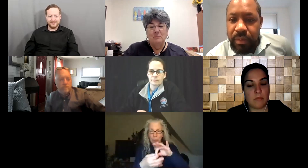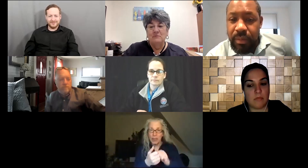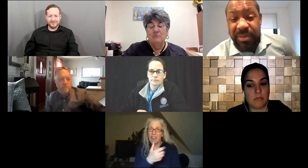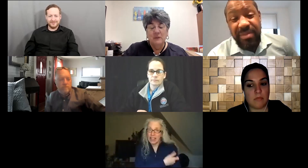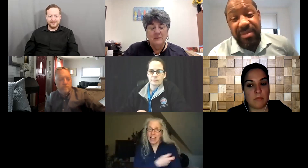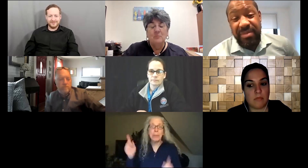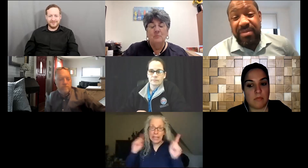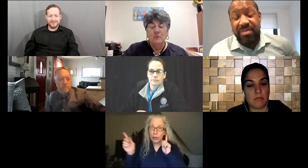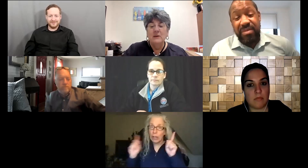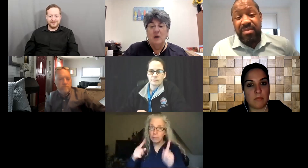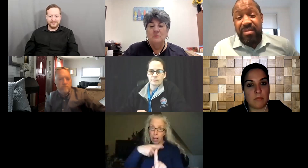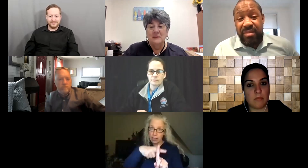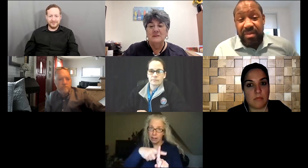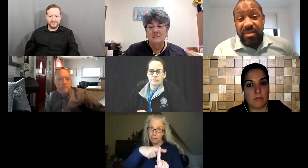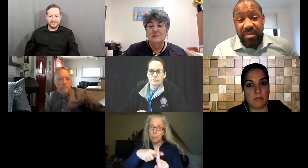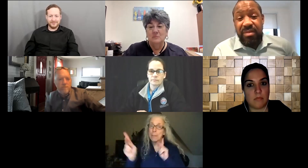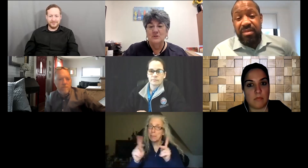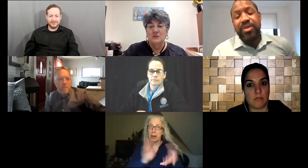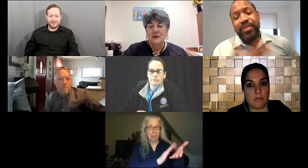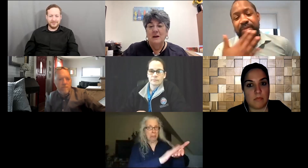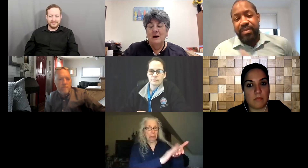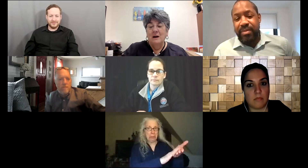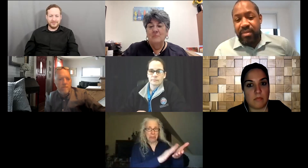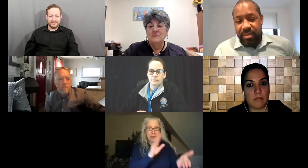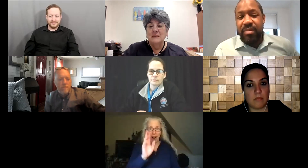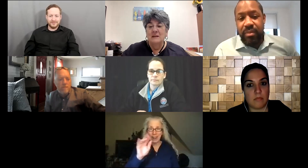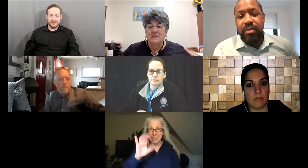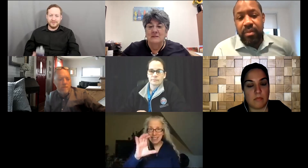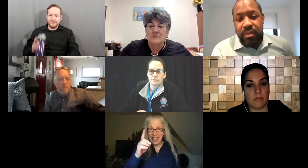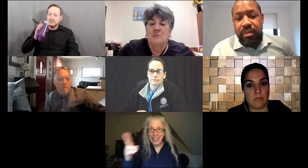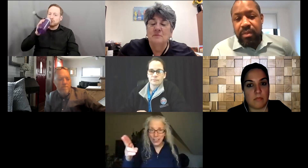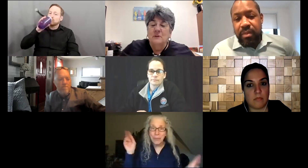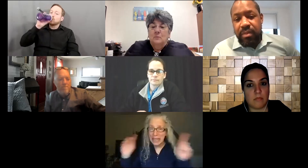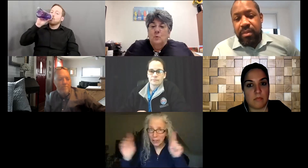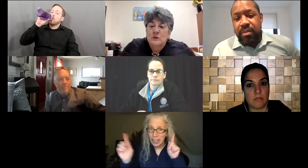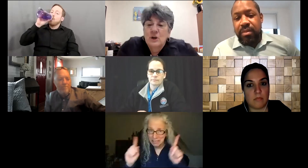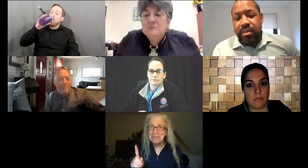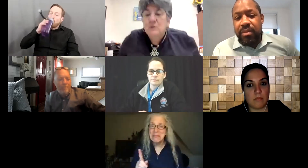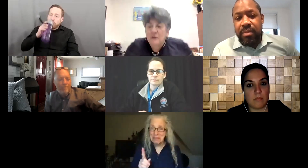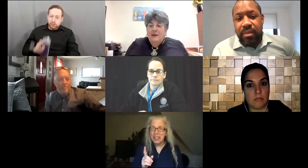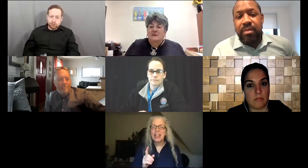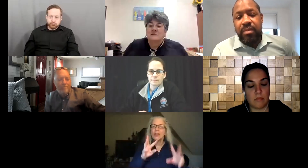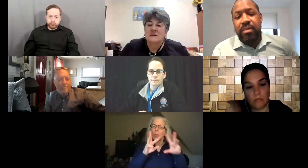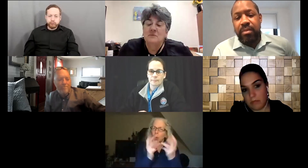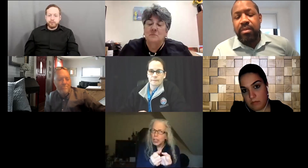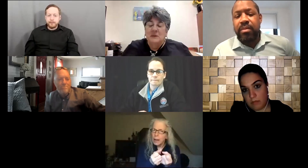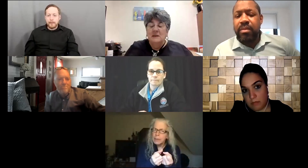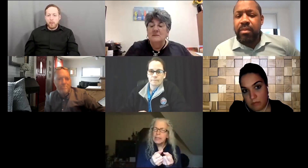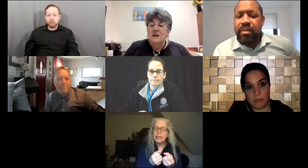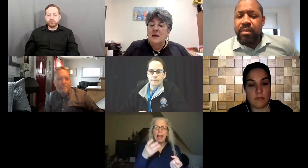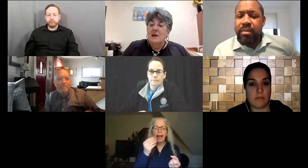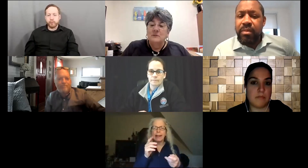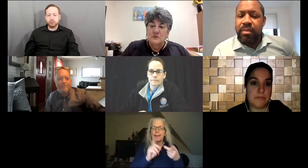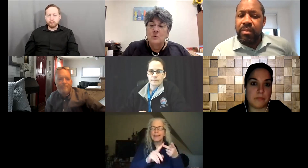people have been really, really complimenting the commission, saying that some of the workshops you've had and some of the